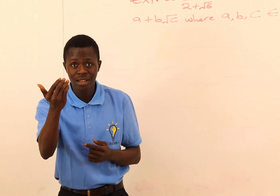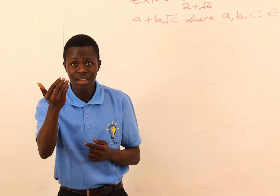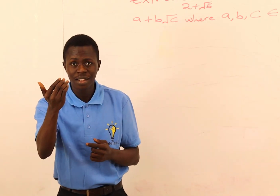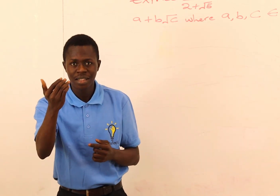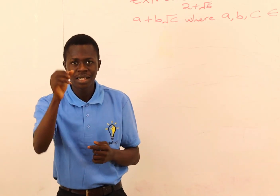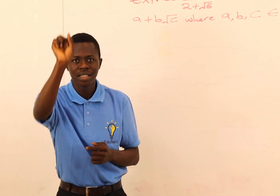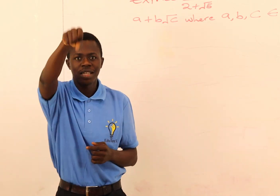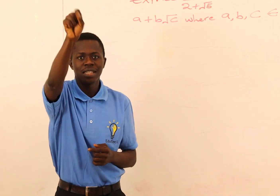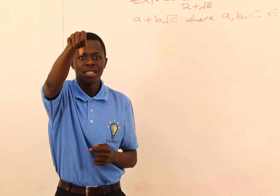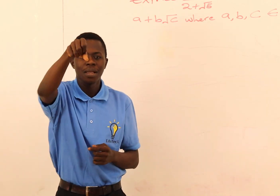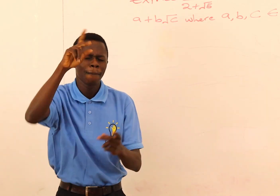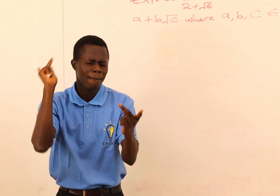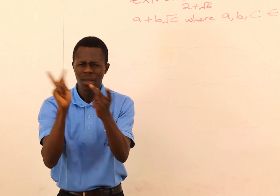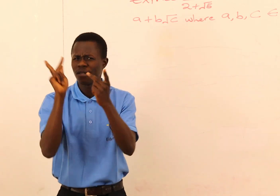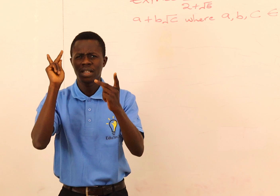What will be the conjugate? Yes,